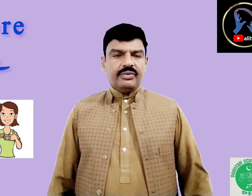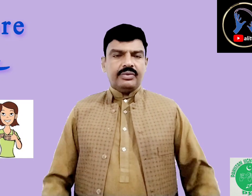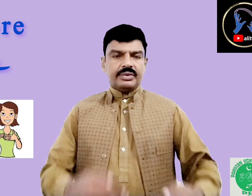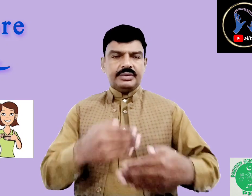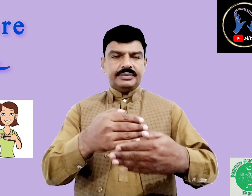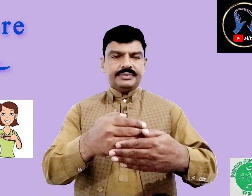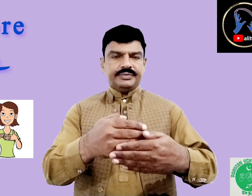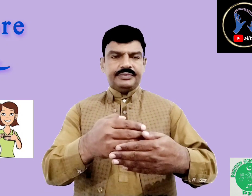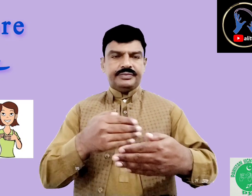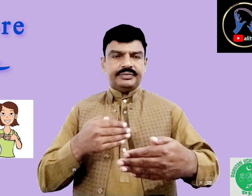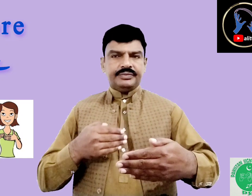before